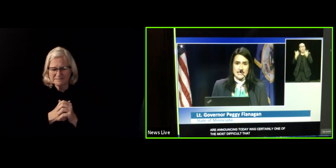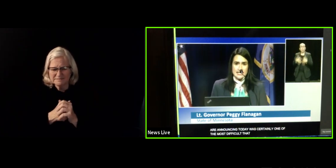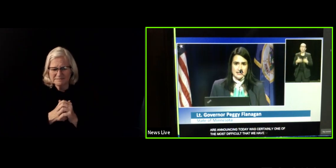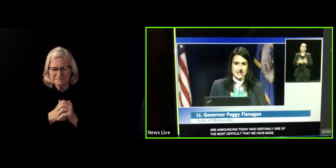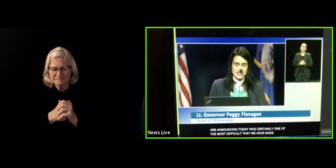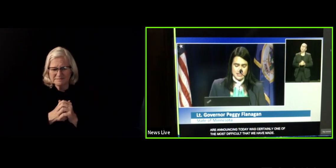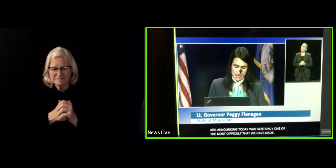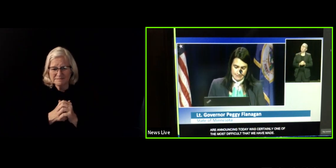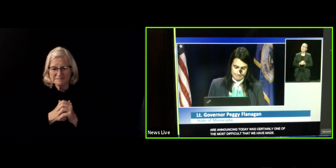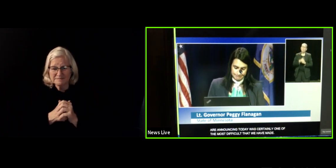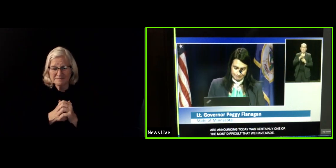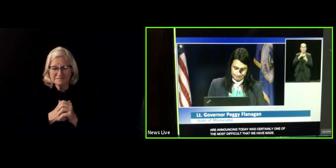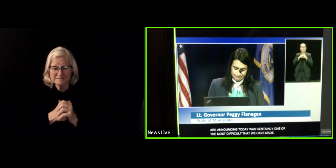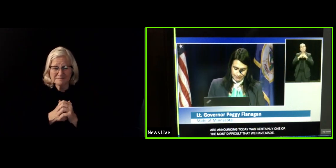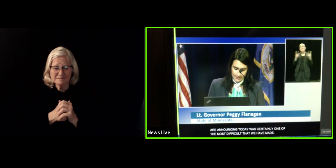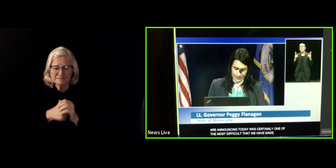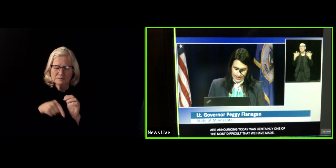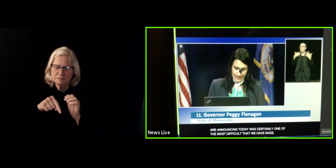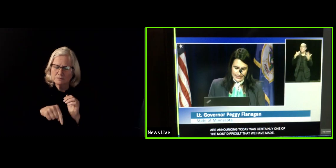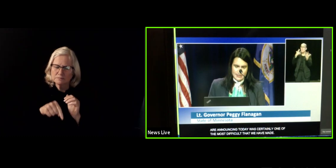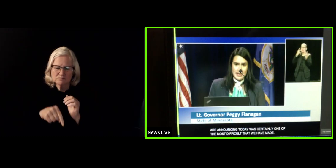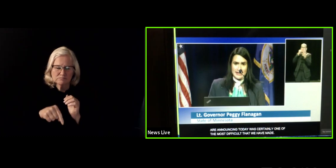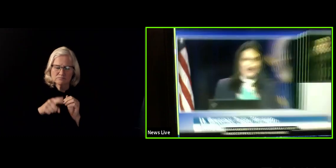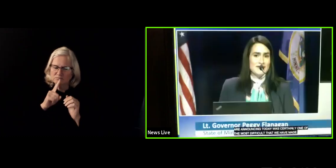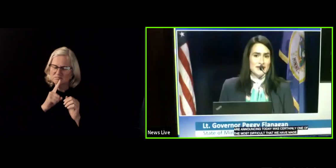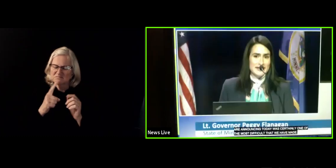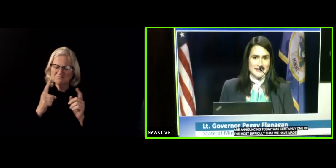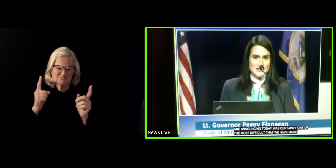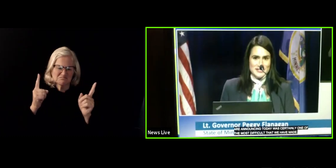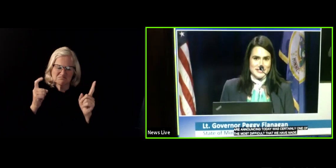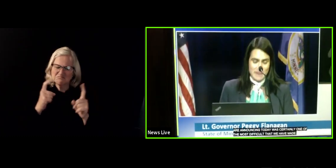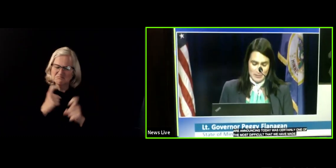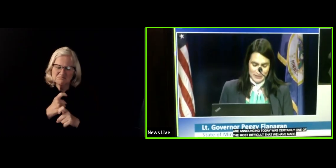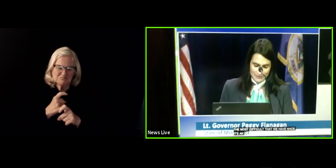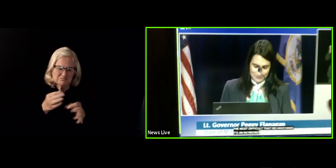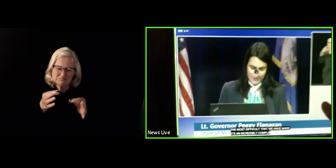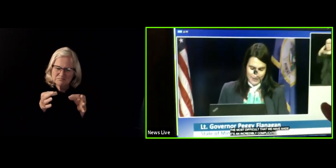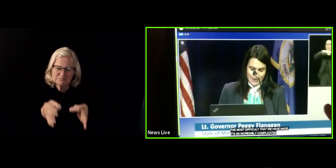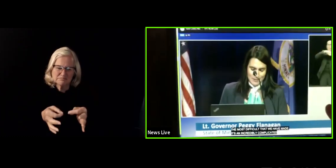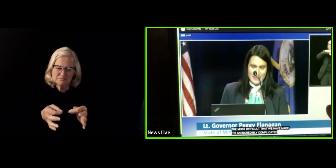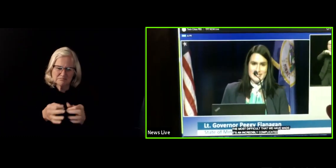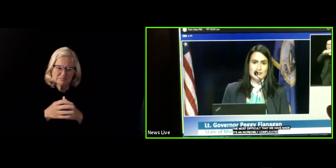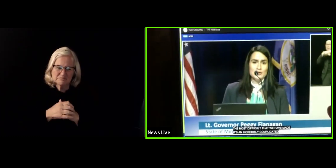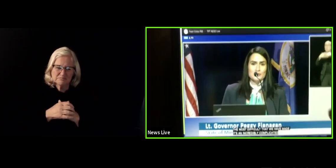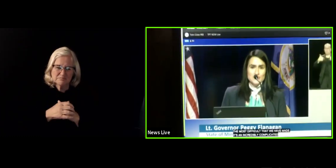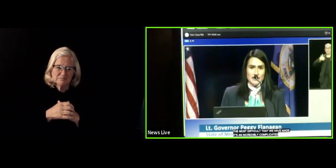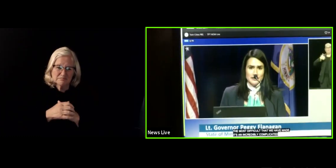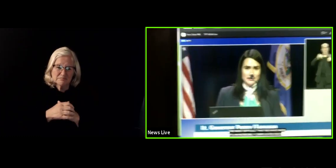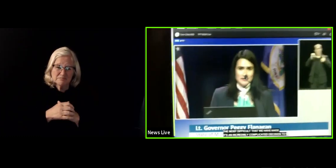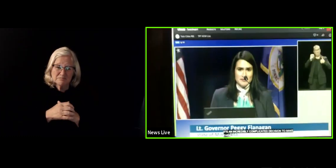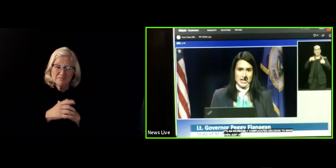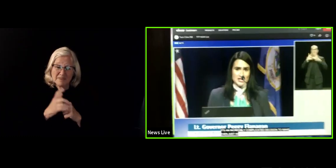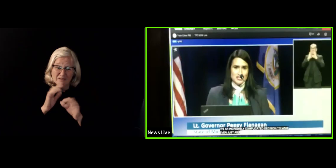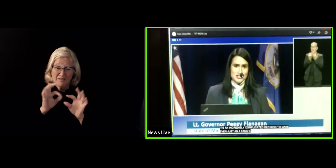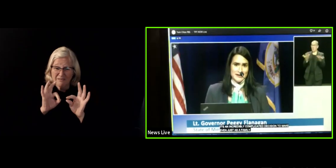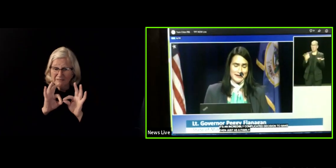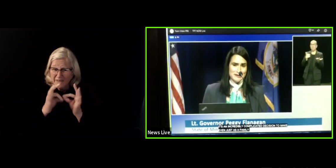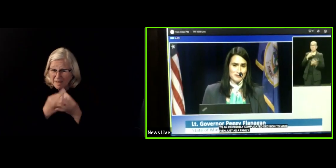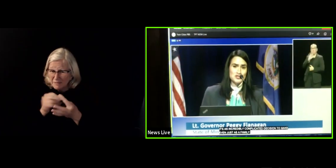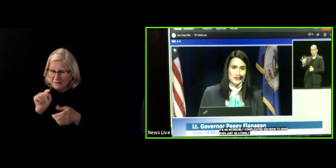complicated decision to make, even just as a family. My 7-year-old daughter